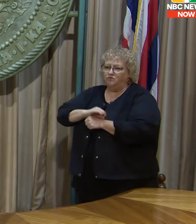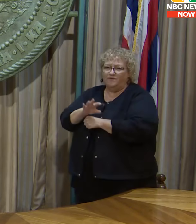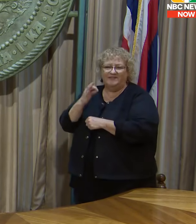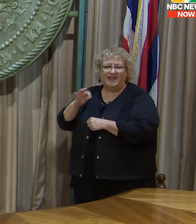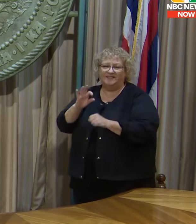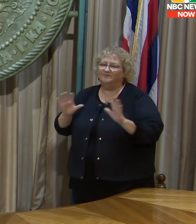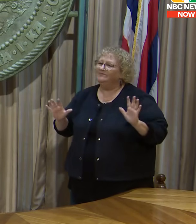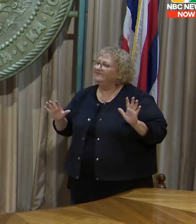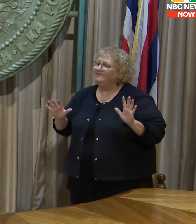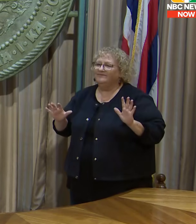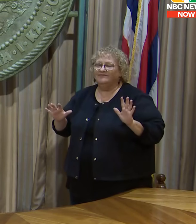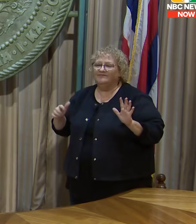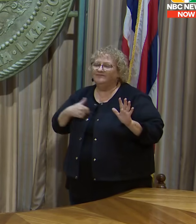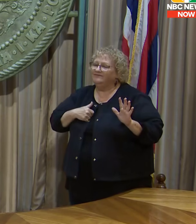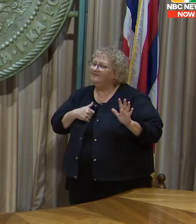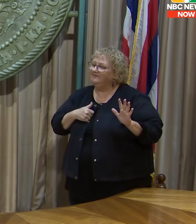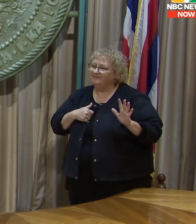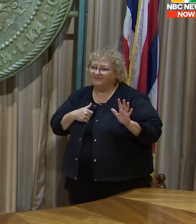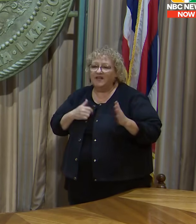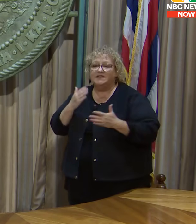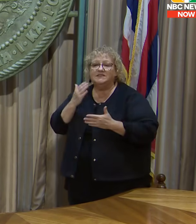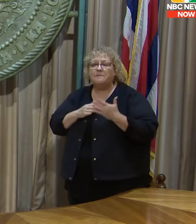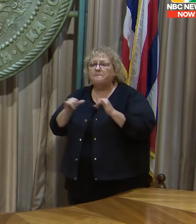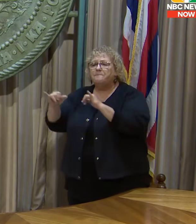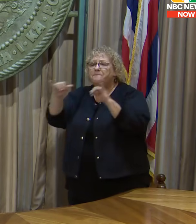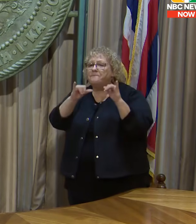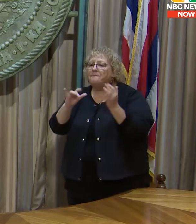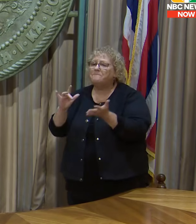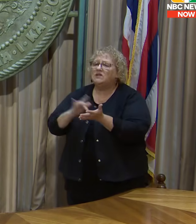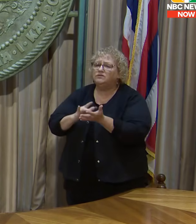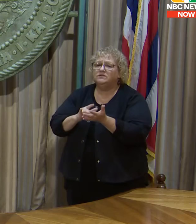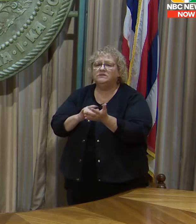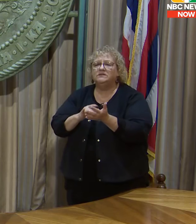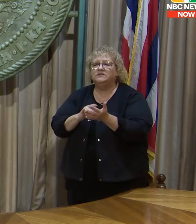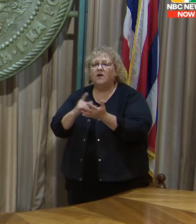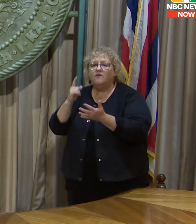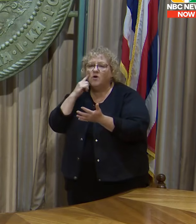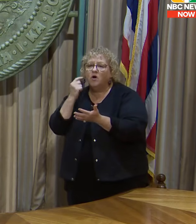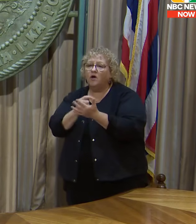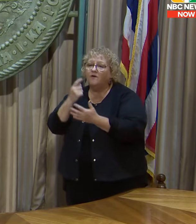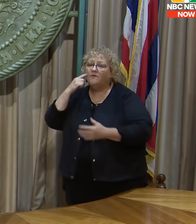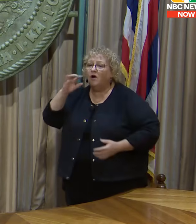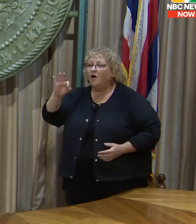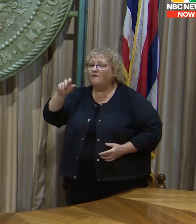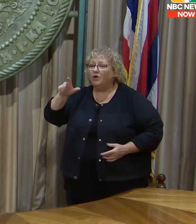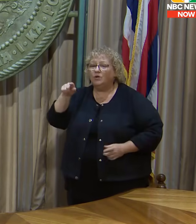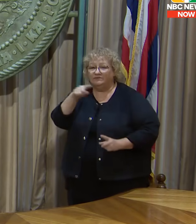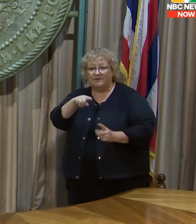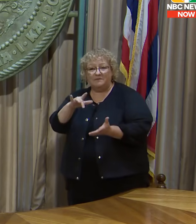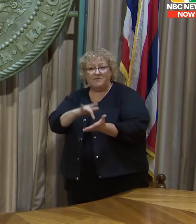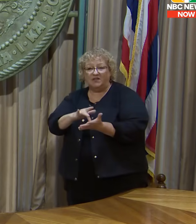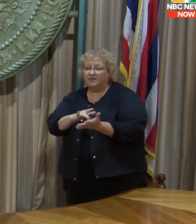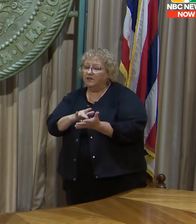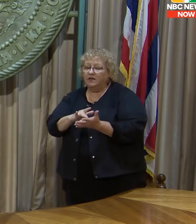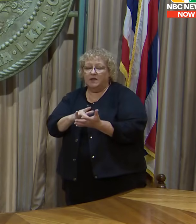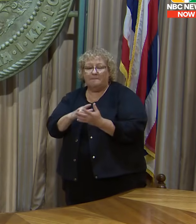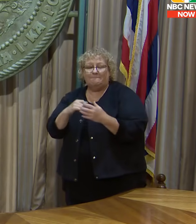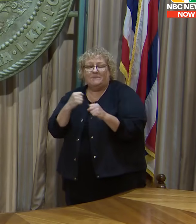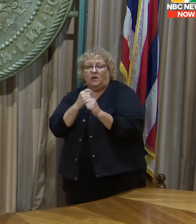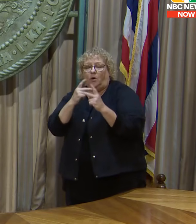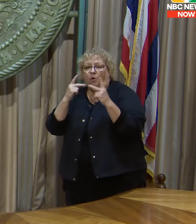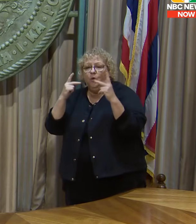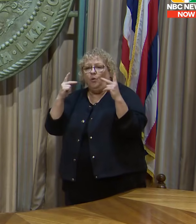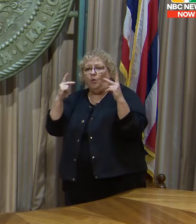COVID-19. Even some of the common drugs used to treat the flu have been found only to exacerbate